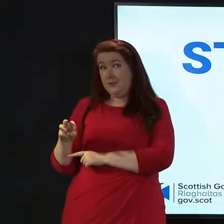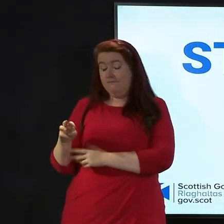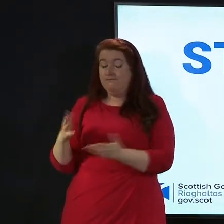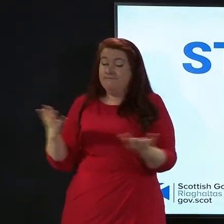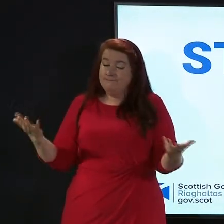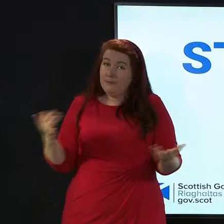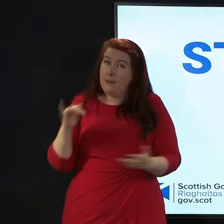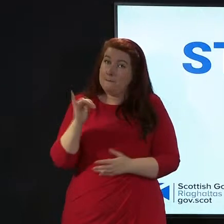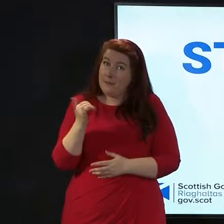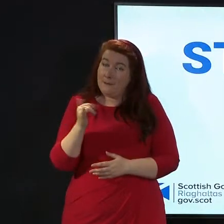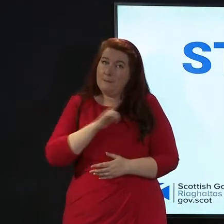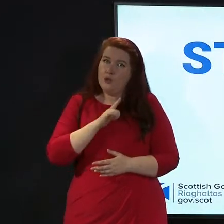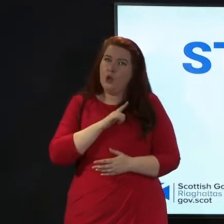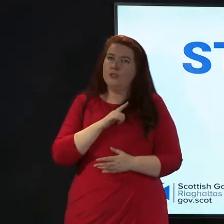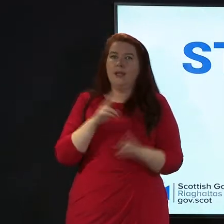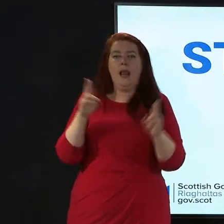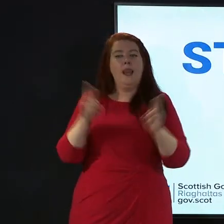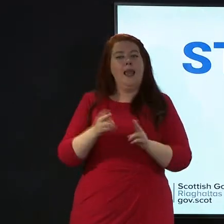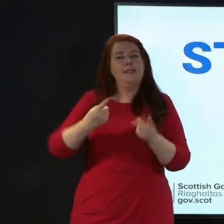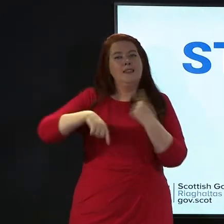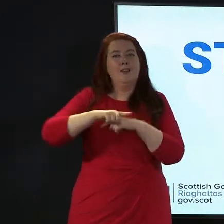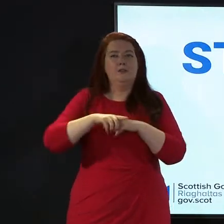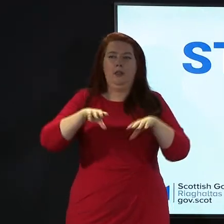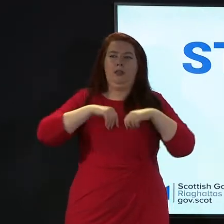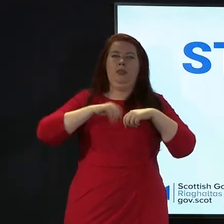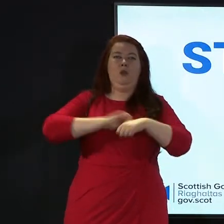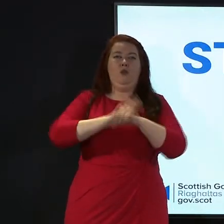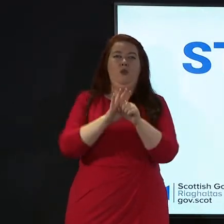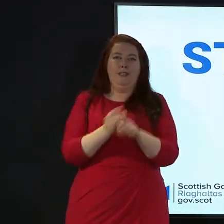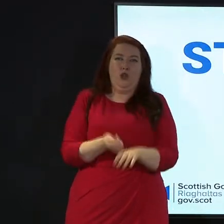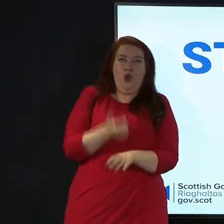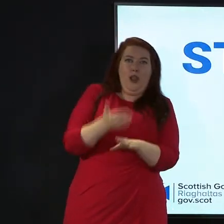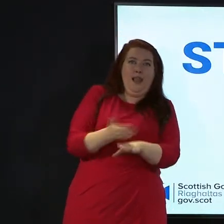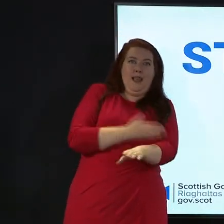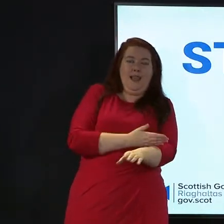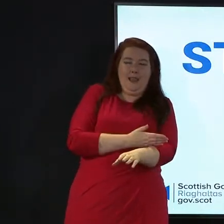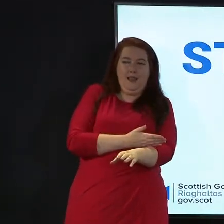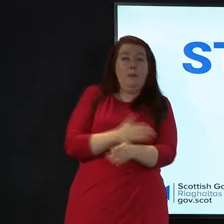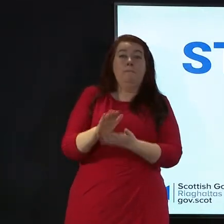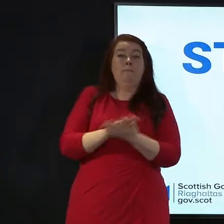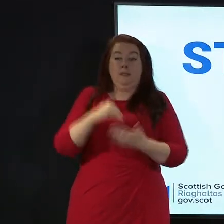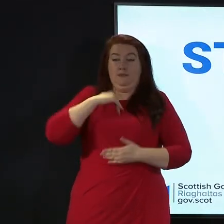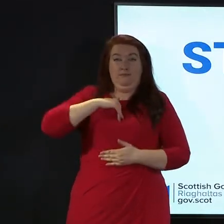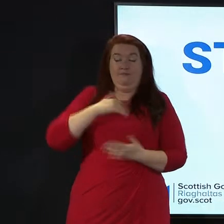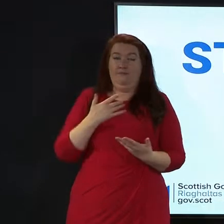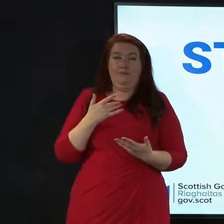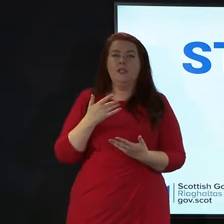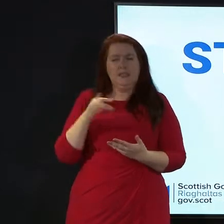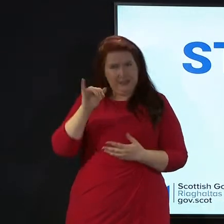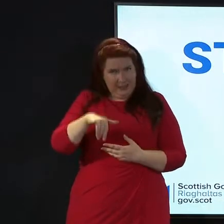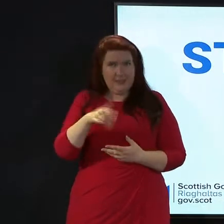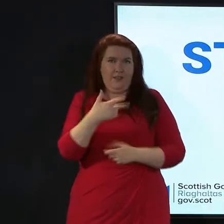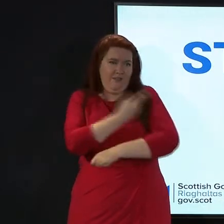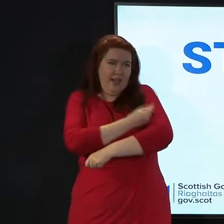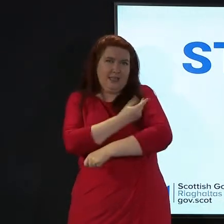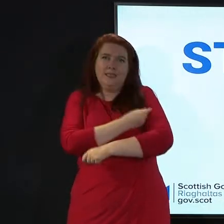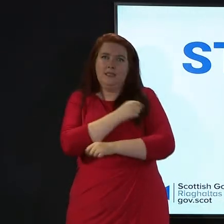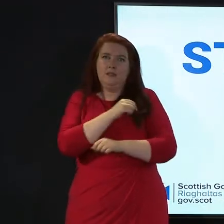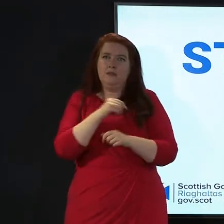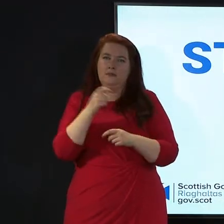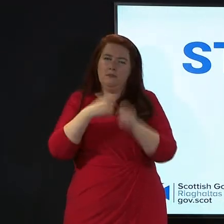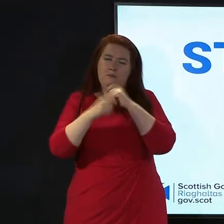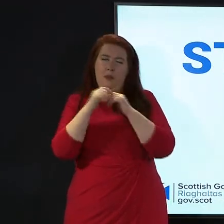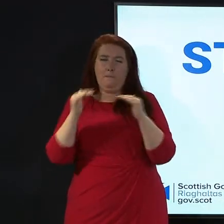the fact that fewer of us had the virus in earlier stages. So what that means is that right now, although vaccination will be evening this